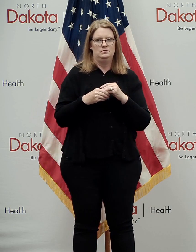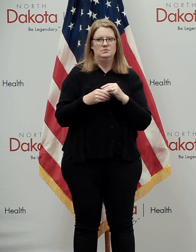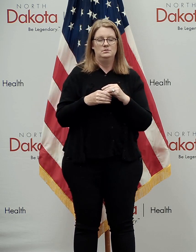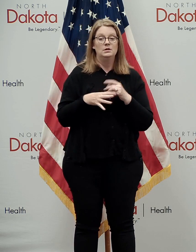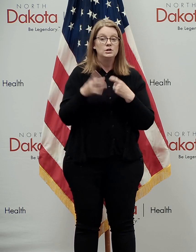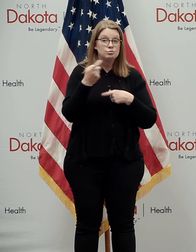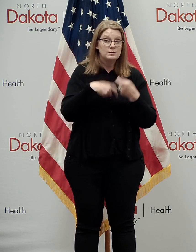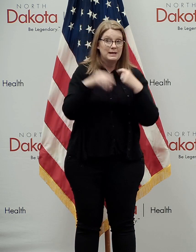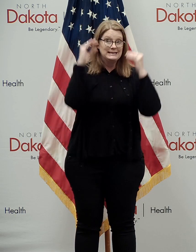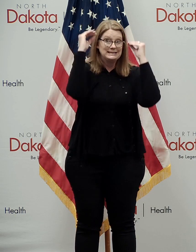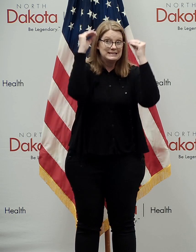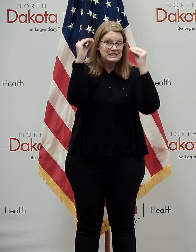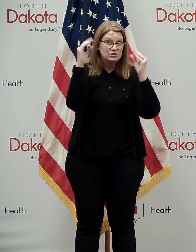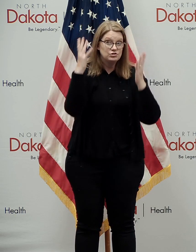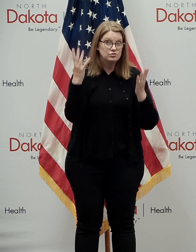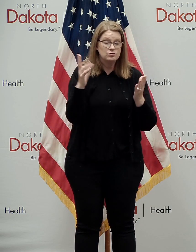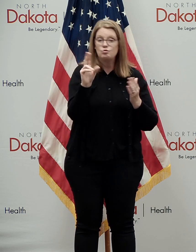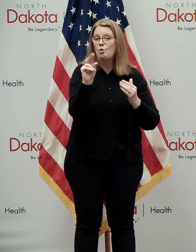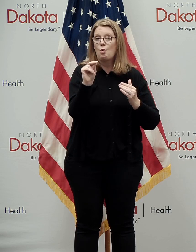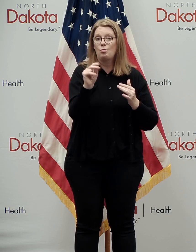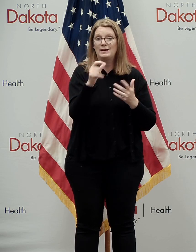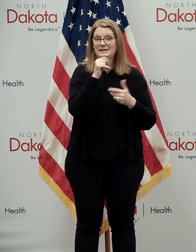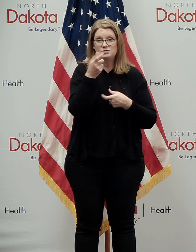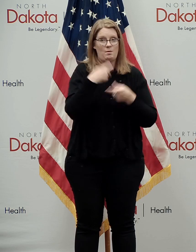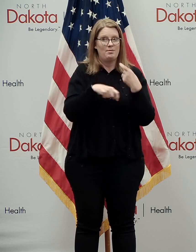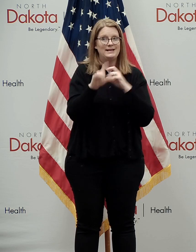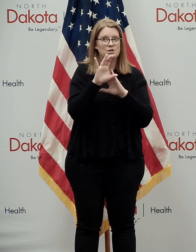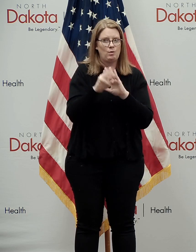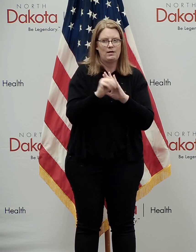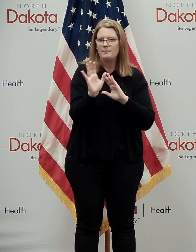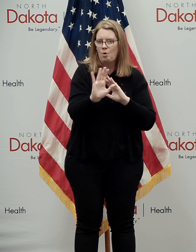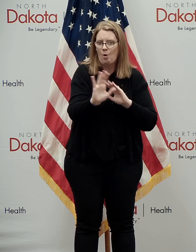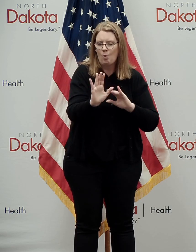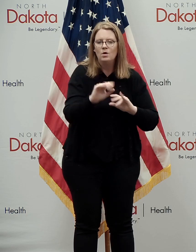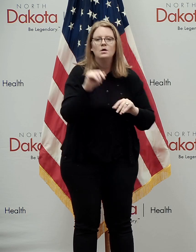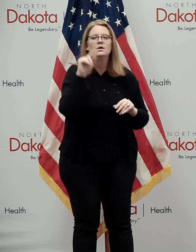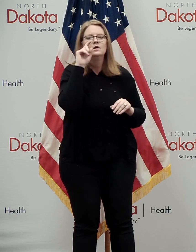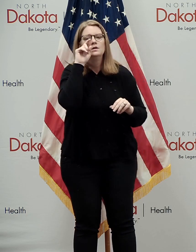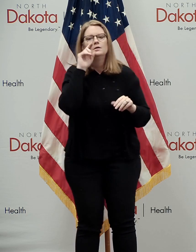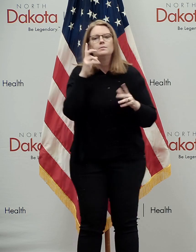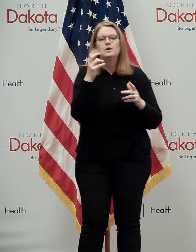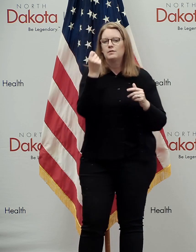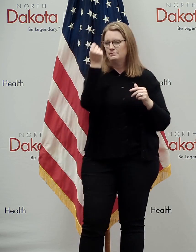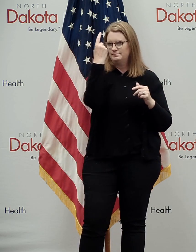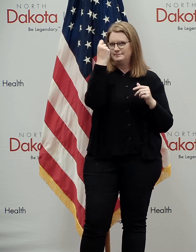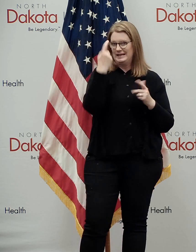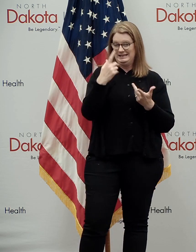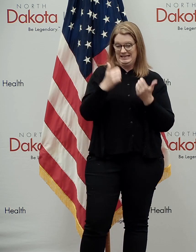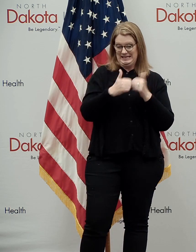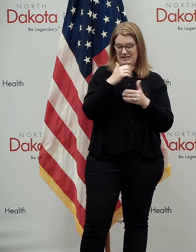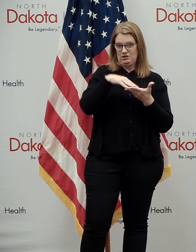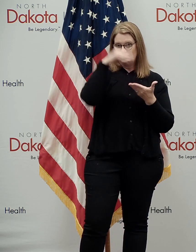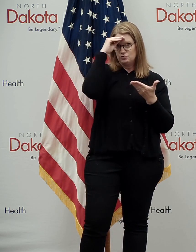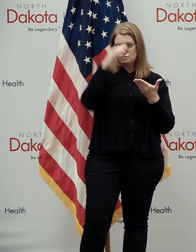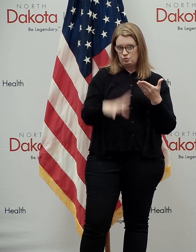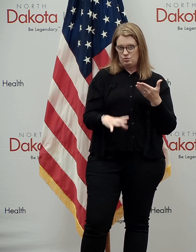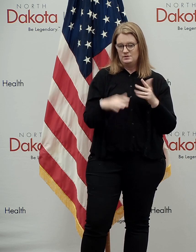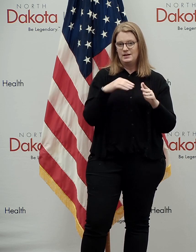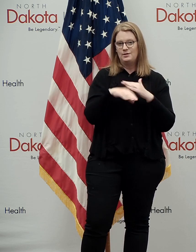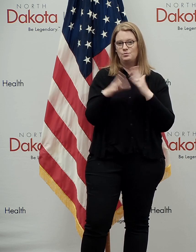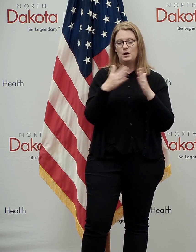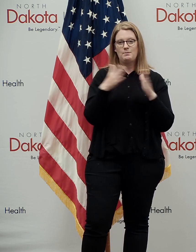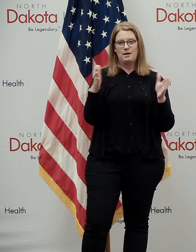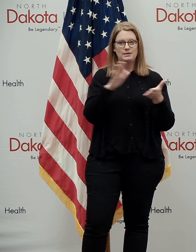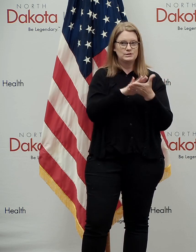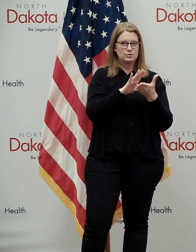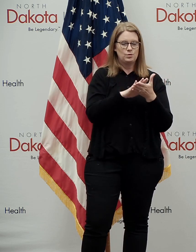teacher's instruction, and it doesn't replace the full curriculum. But each one of our students in the state of North Dakota that attends our public school system,